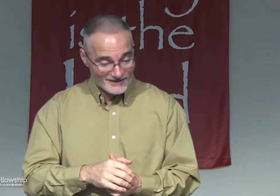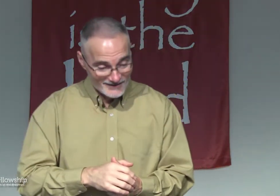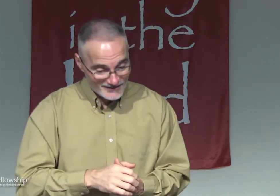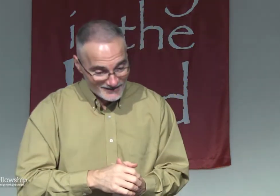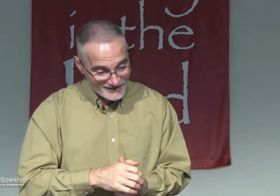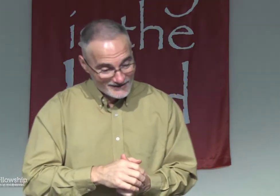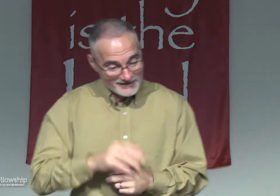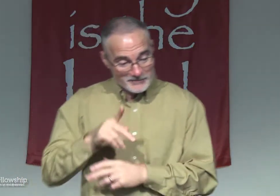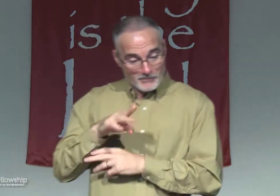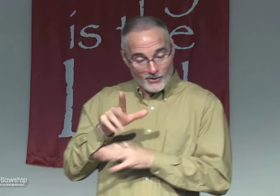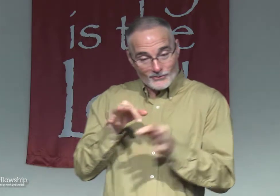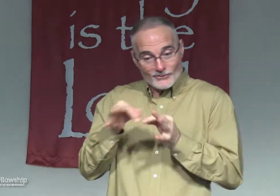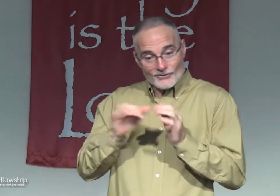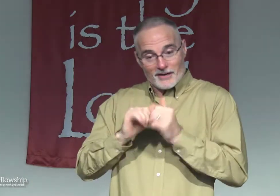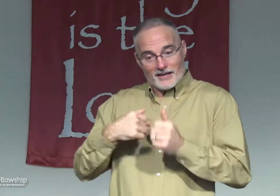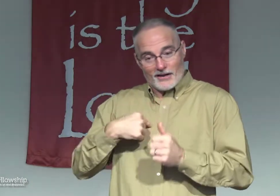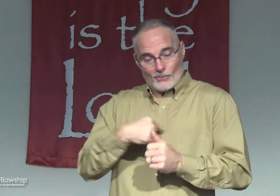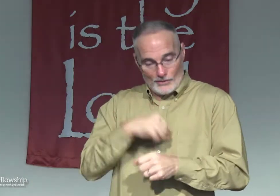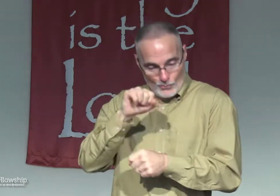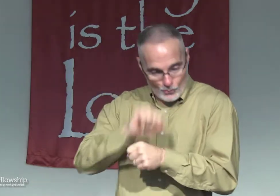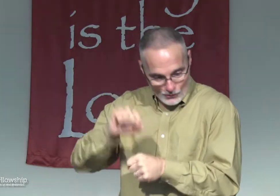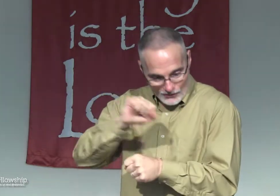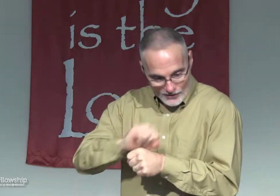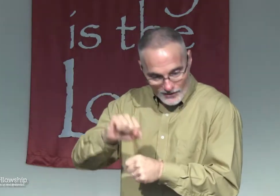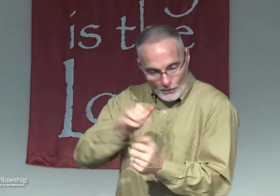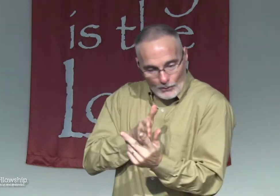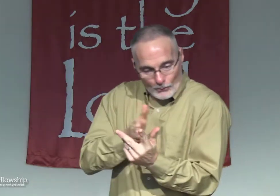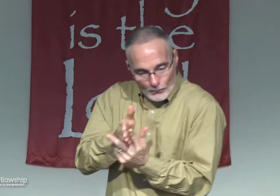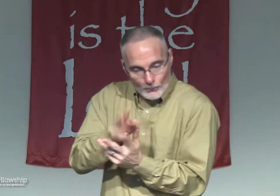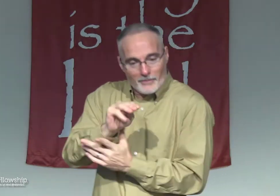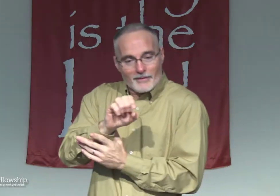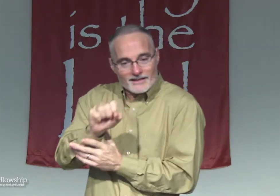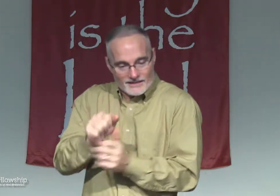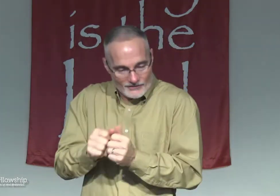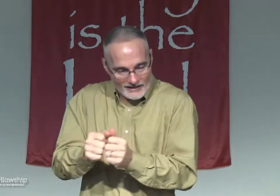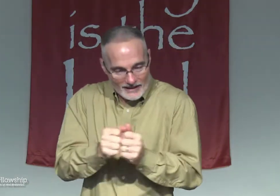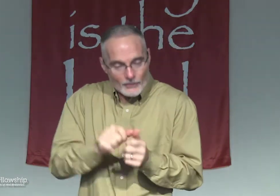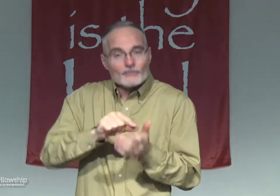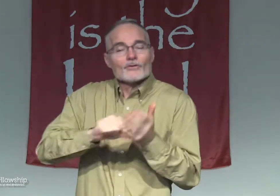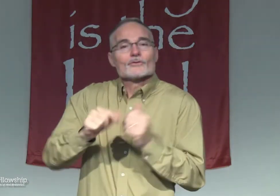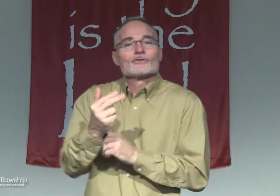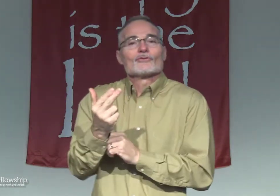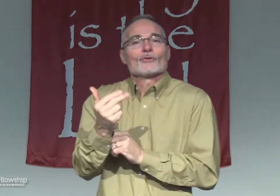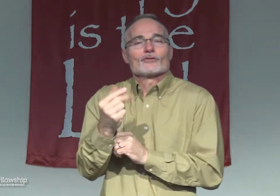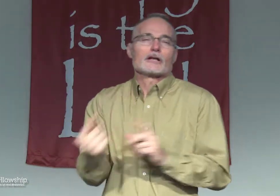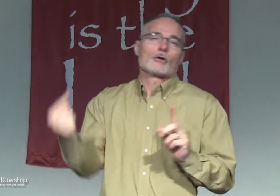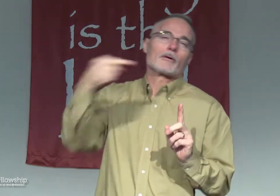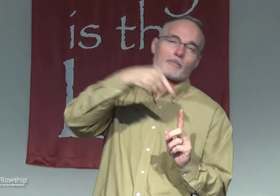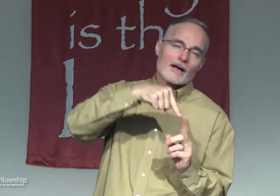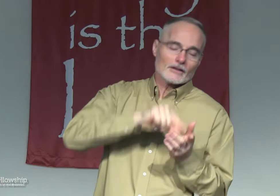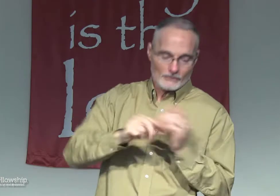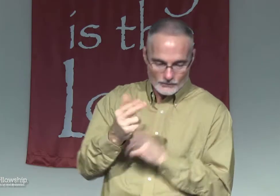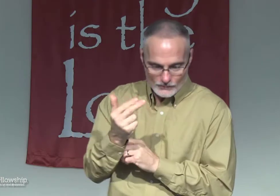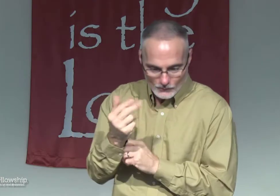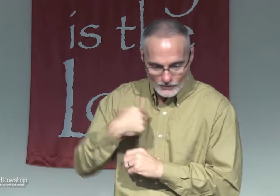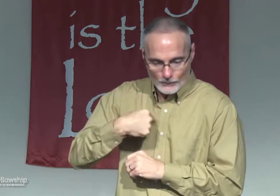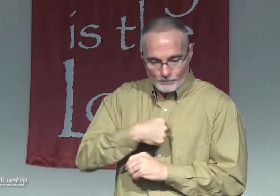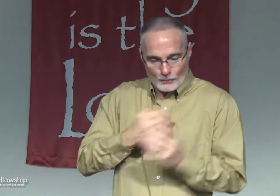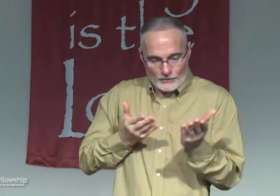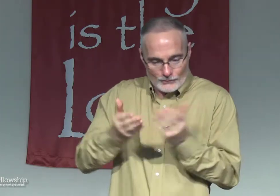right? Amen? Paul describes how we can work through the mess together. And in verse 13, I'm going